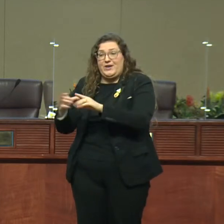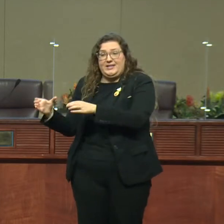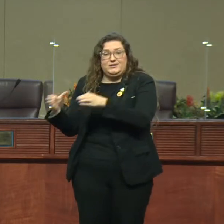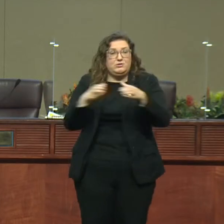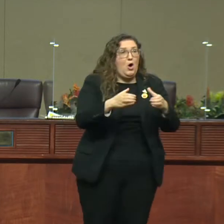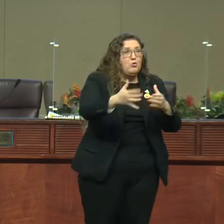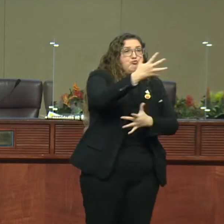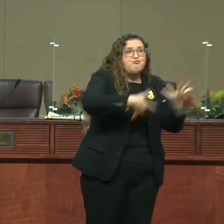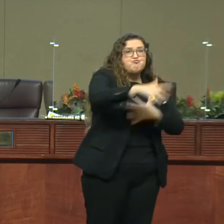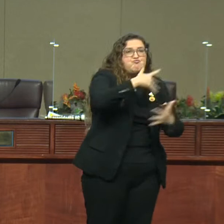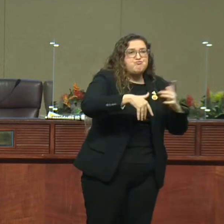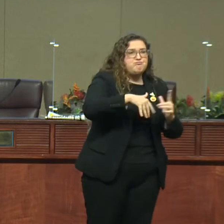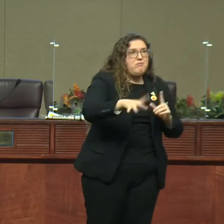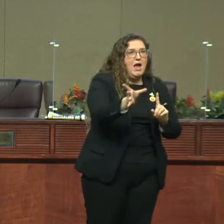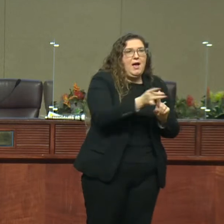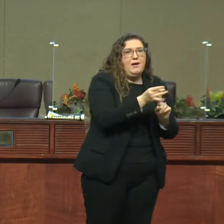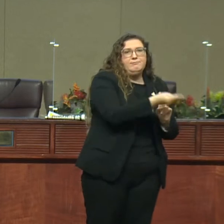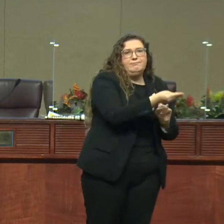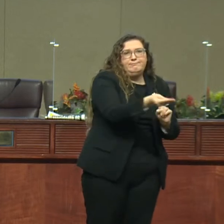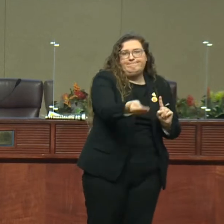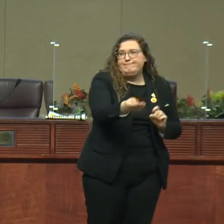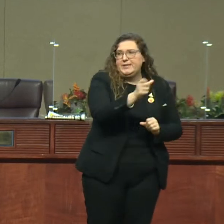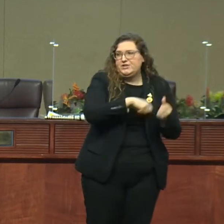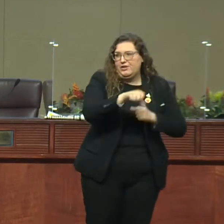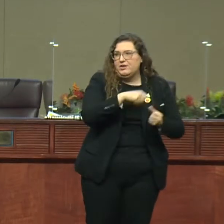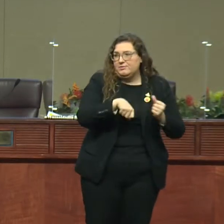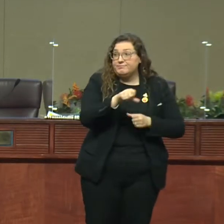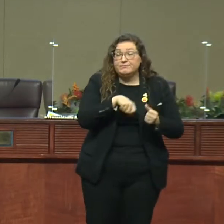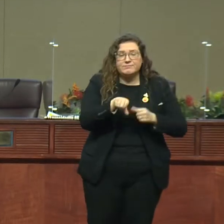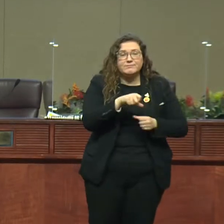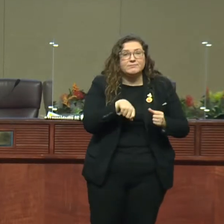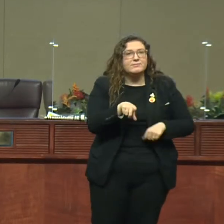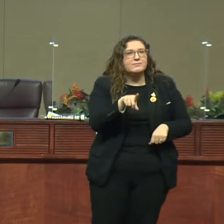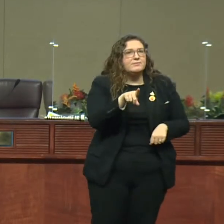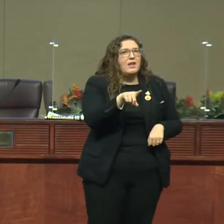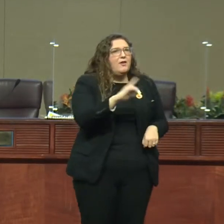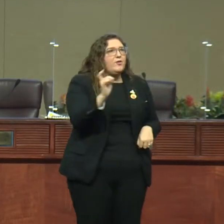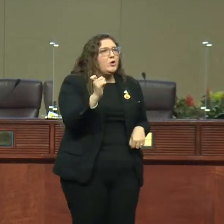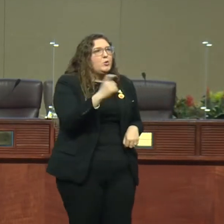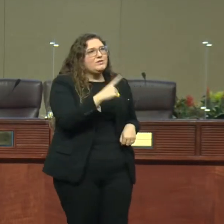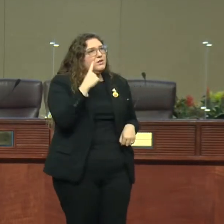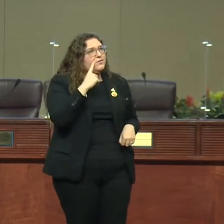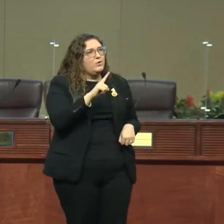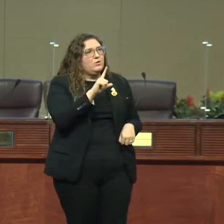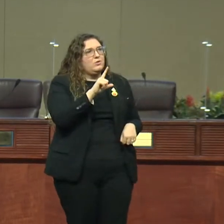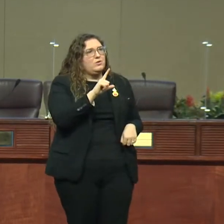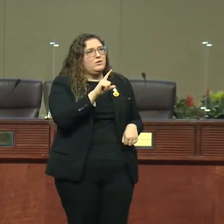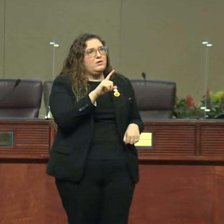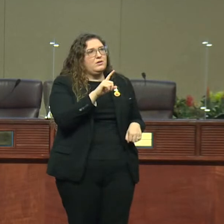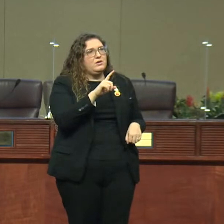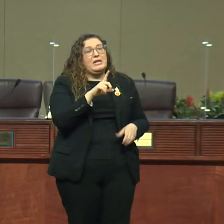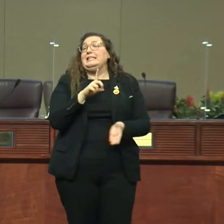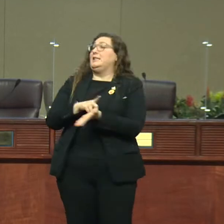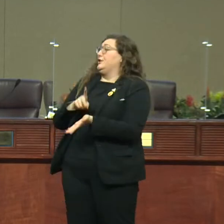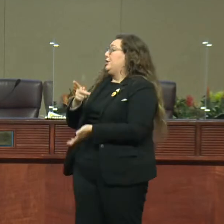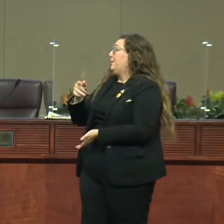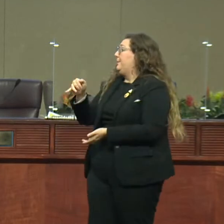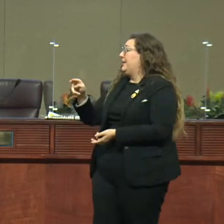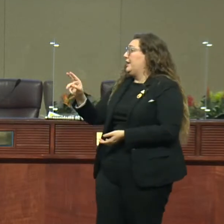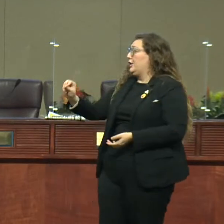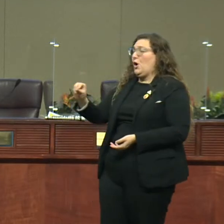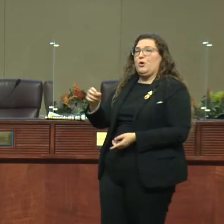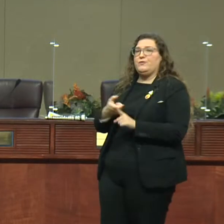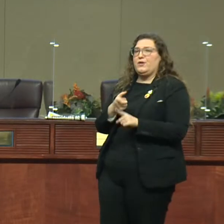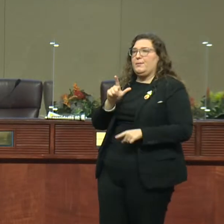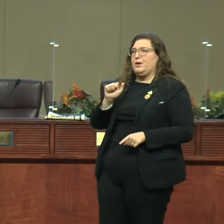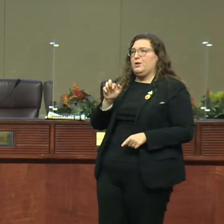This next question was texted in from Lauren Seabrook with WFTV for you, Dr. Pino. The question reads, we're getting closer to people being able to take the COVID vaccine,